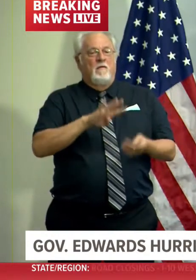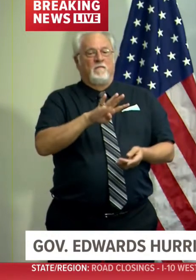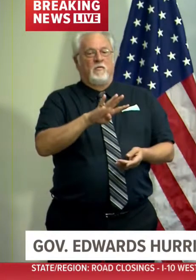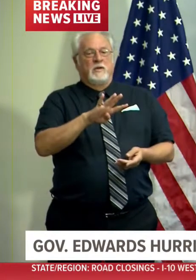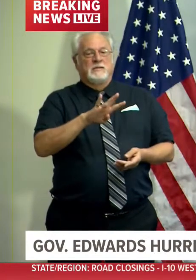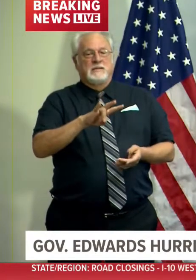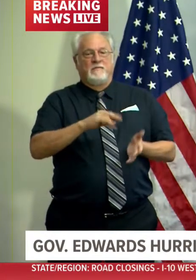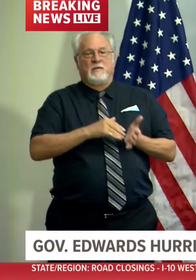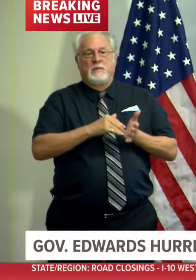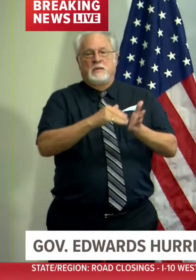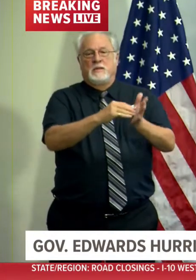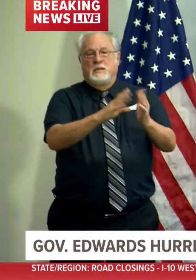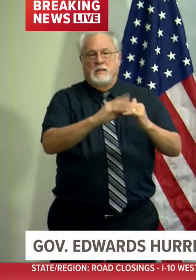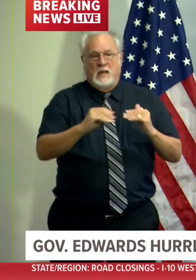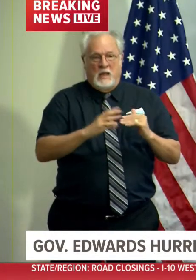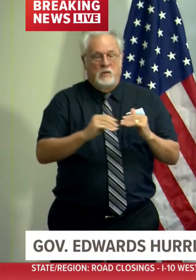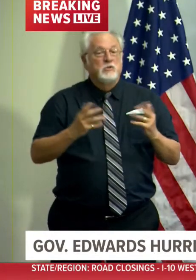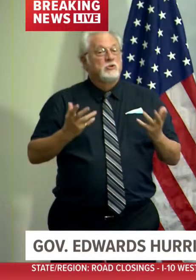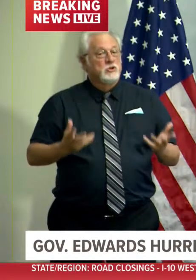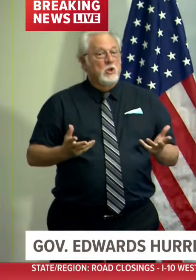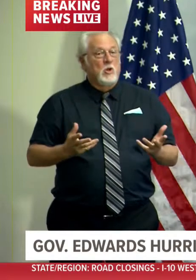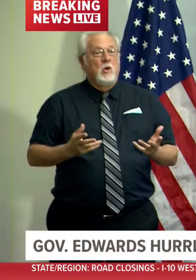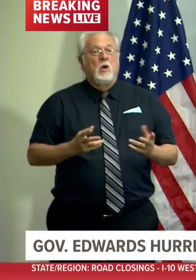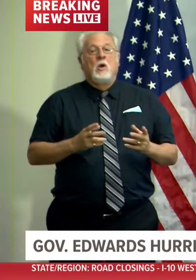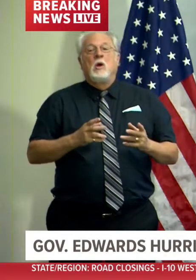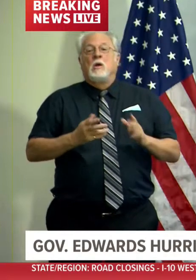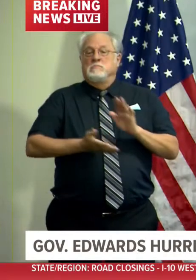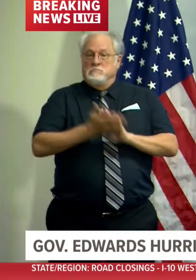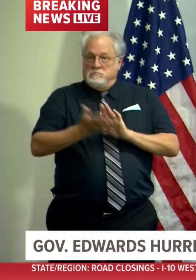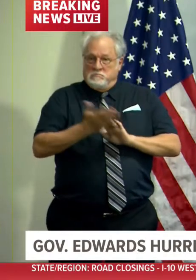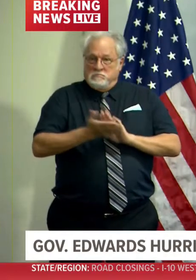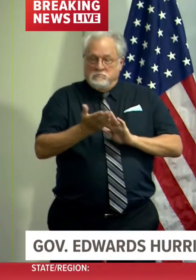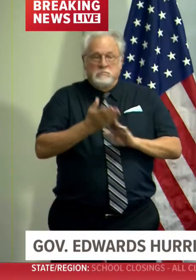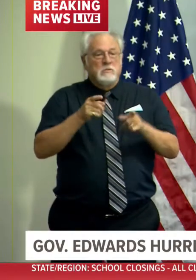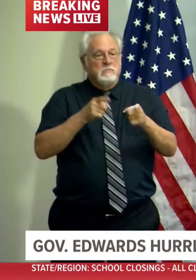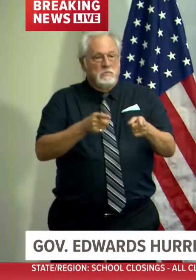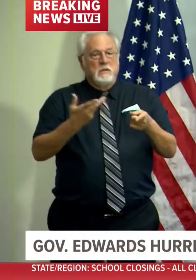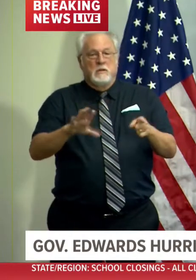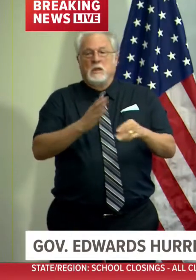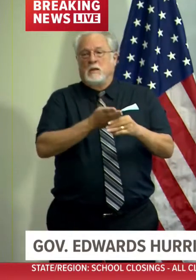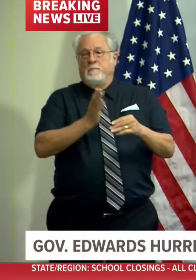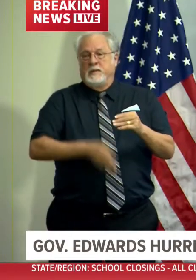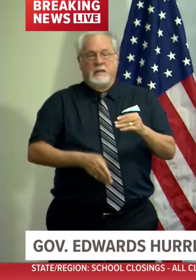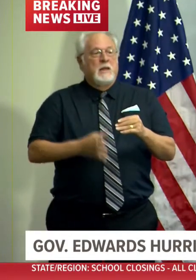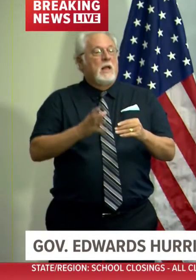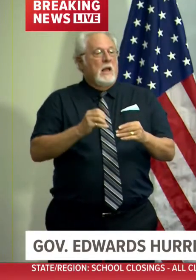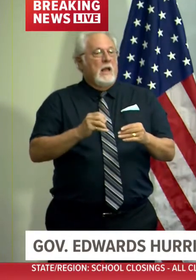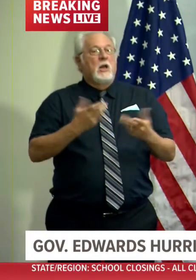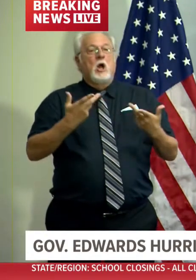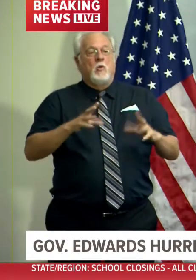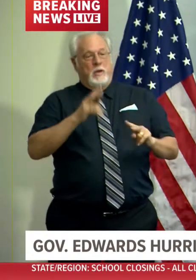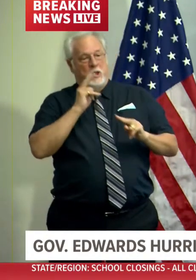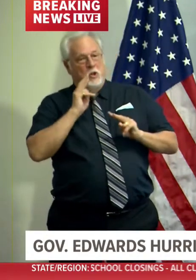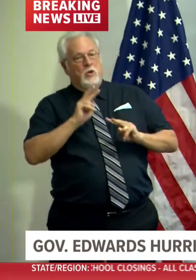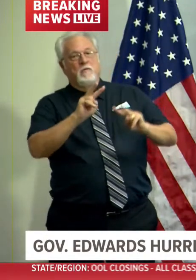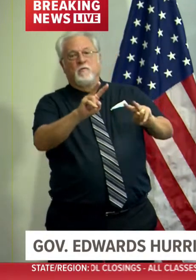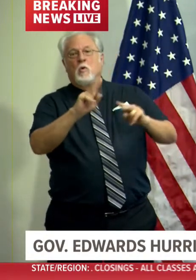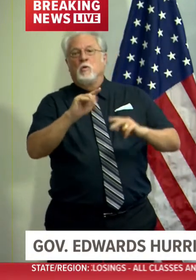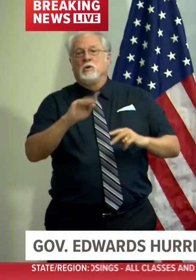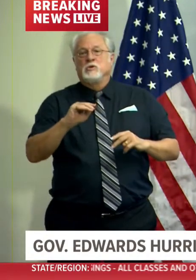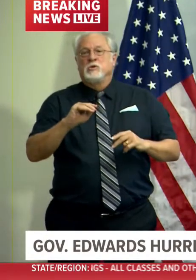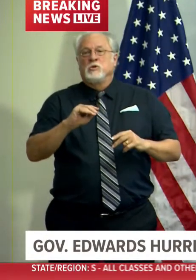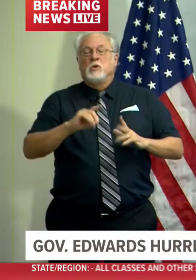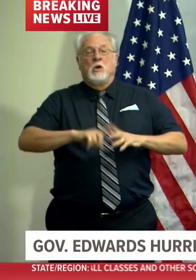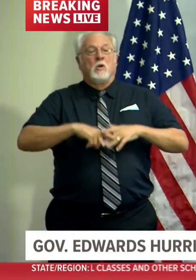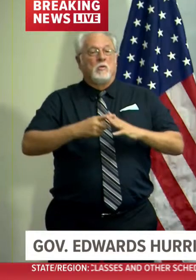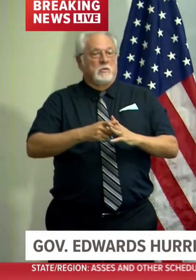$47 million. And so the file has been run. That is complete. And we're already looking forward to